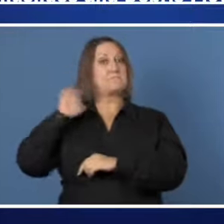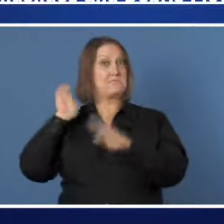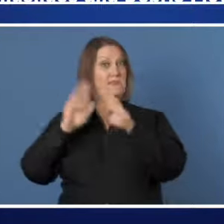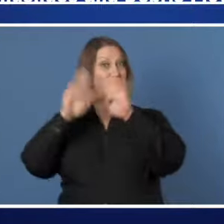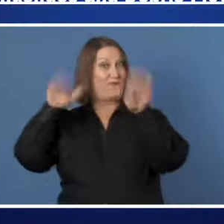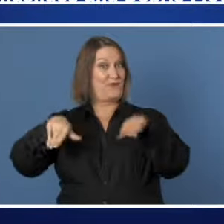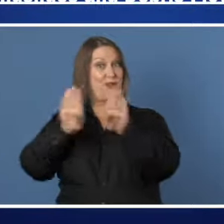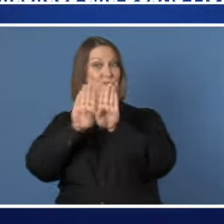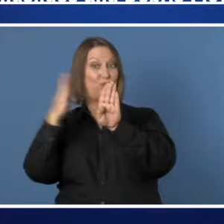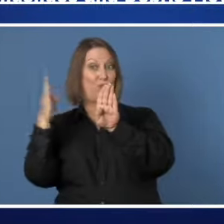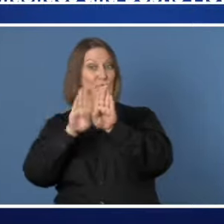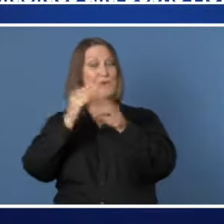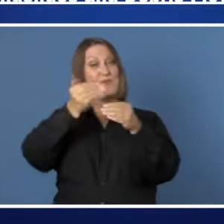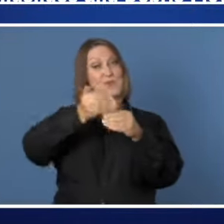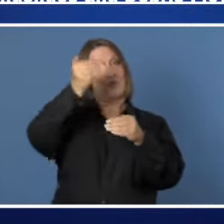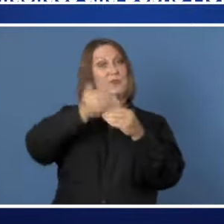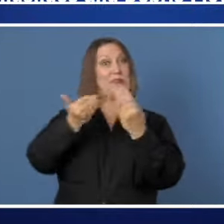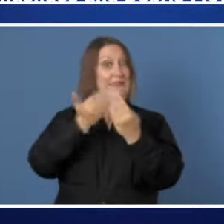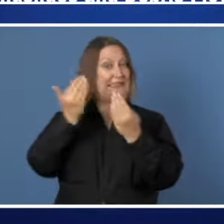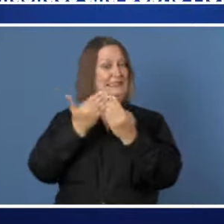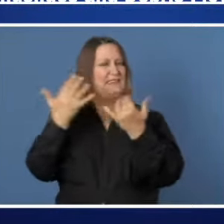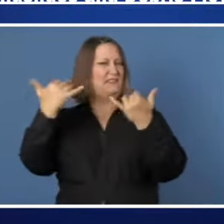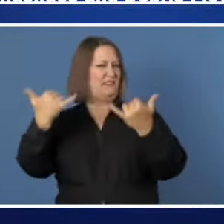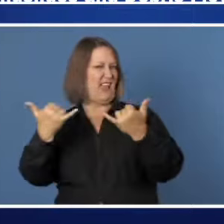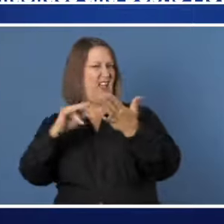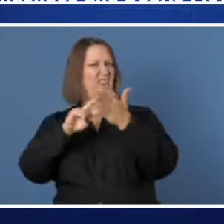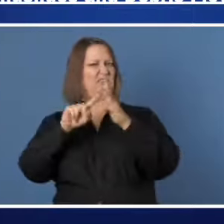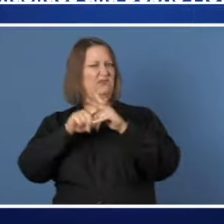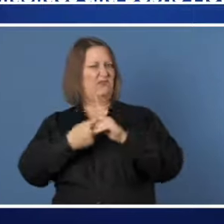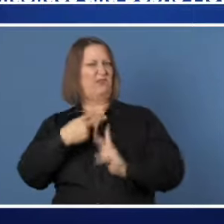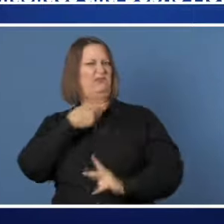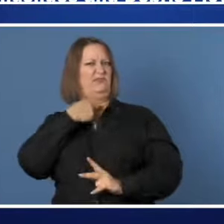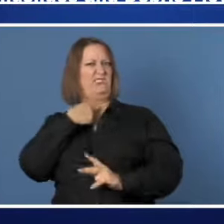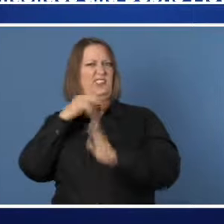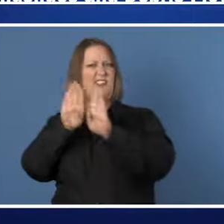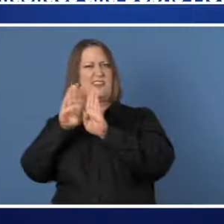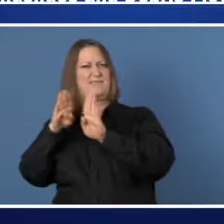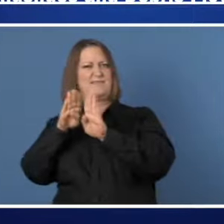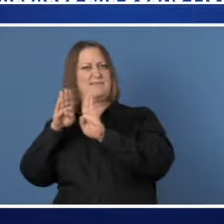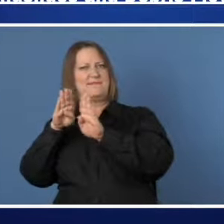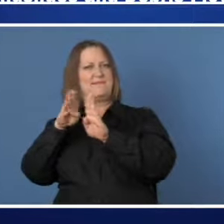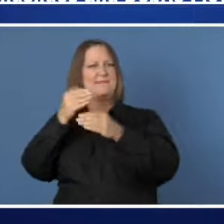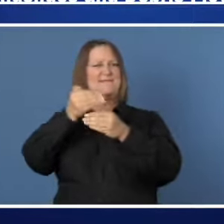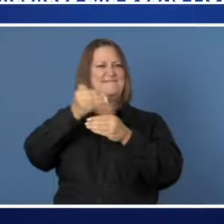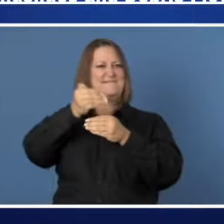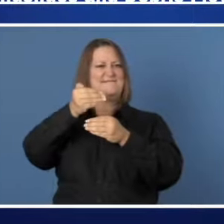Doors or windows stick or jam for the first time.